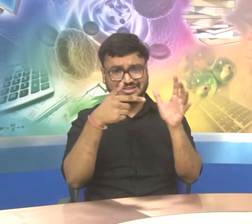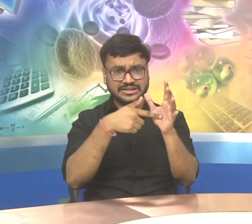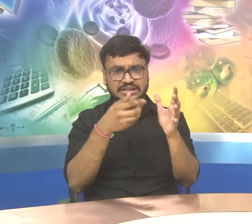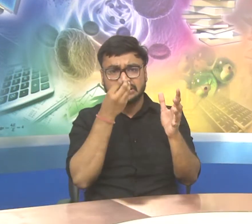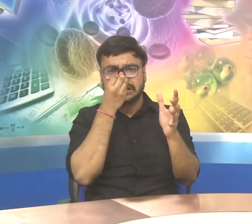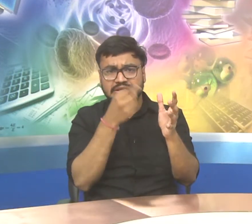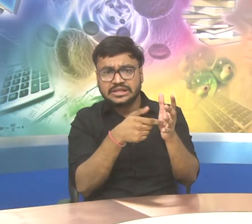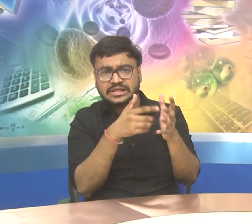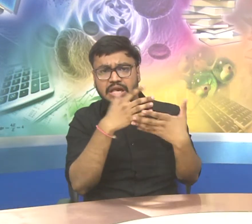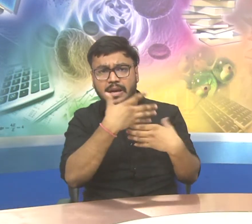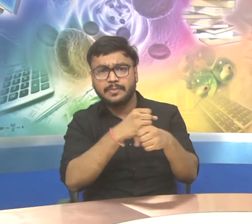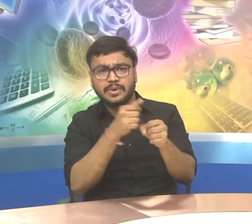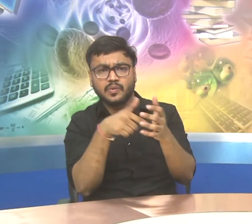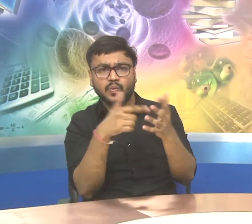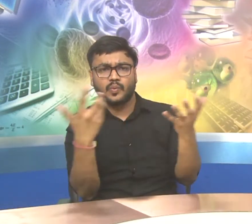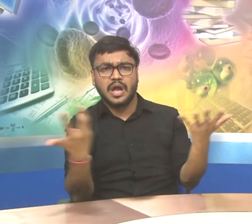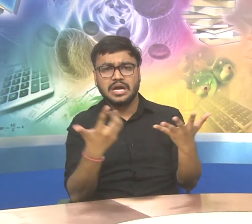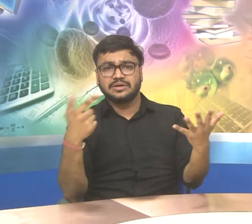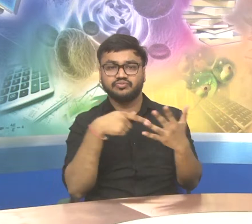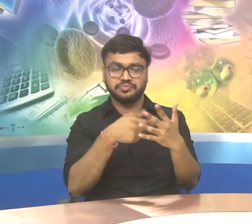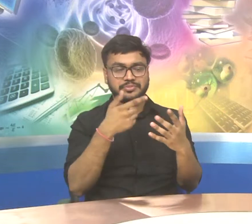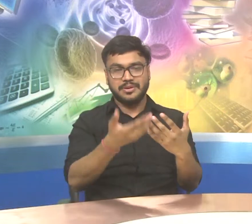In the early stage of Earth's formation,